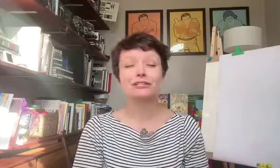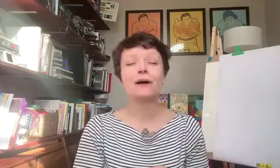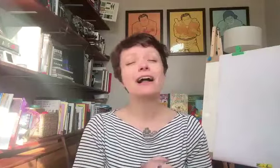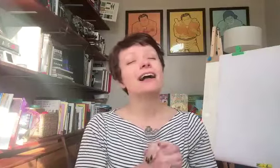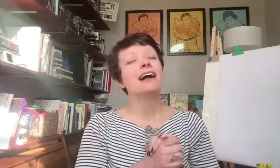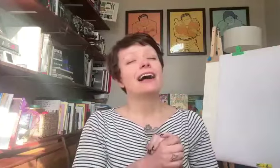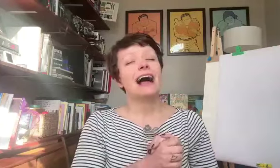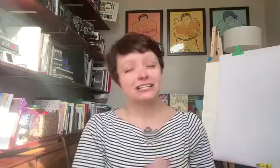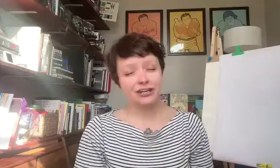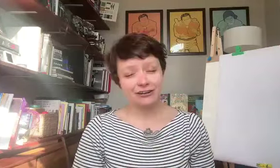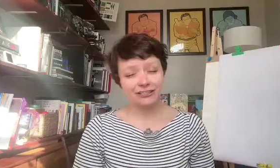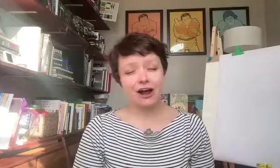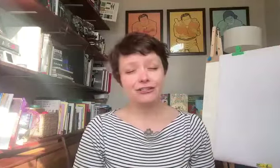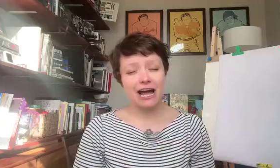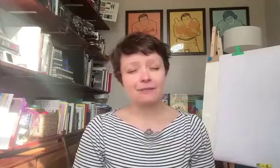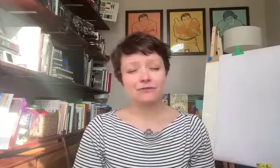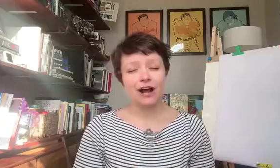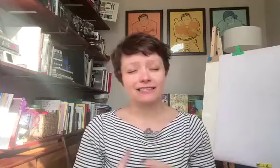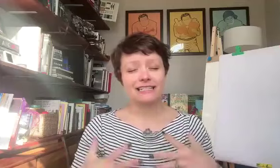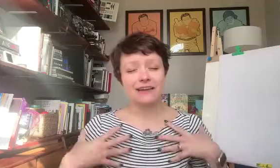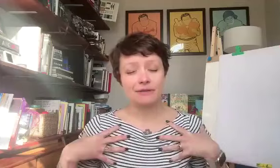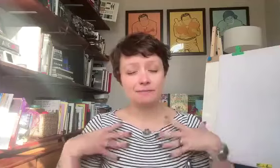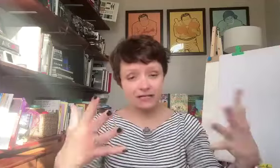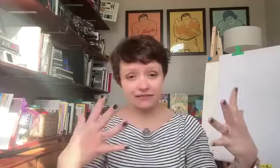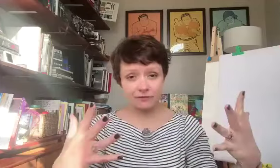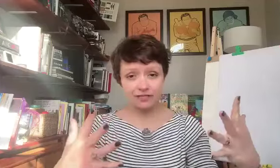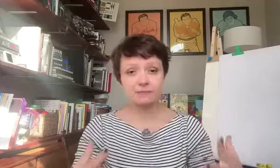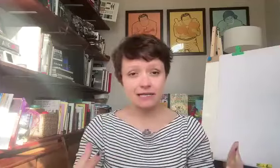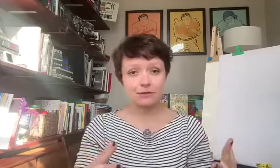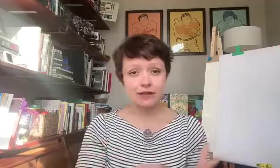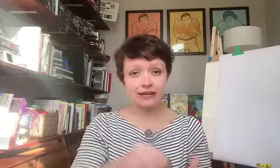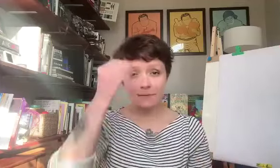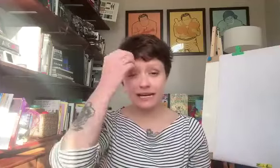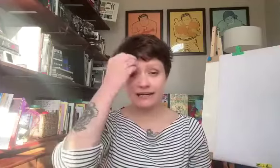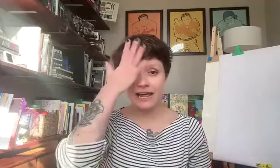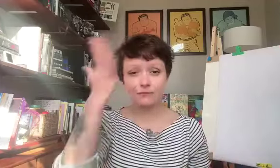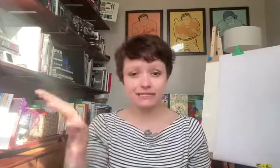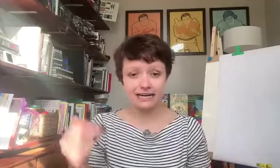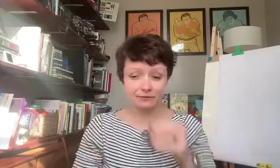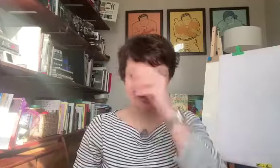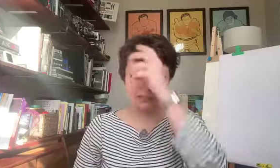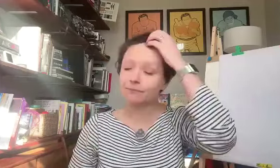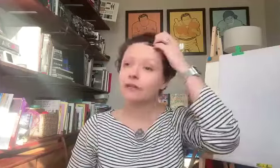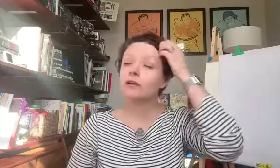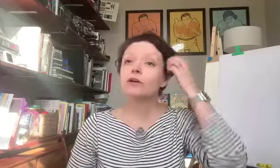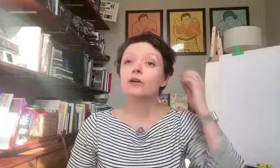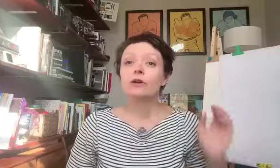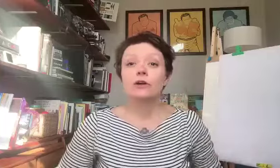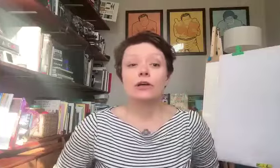So, as educators, our job is for us to give them as much as information as possible so they can obtain and retain information. So,